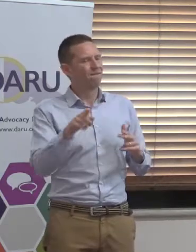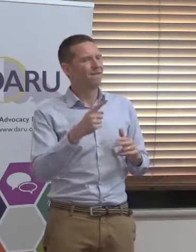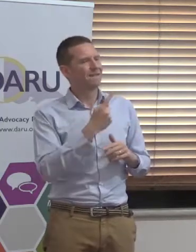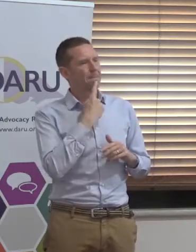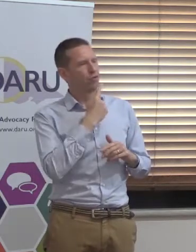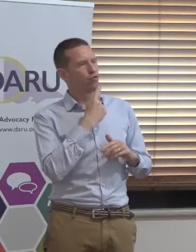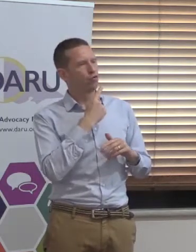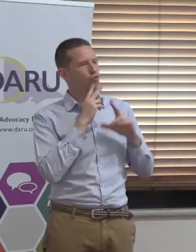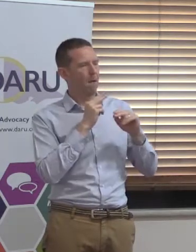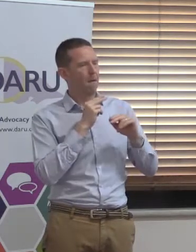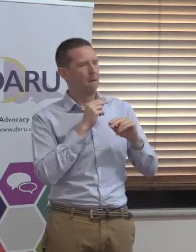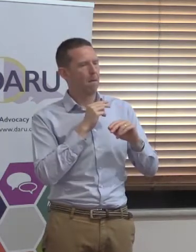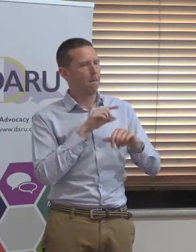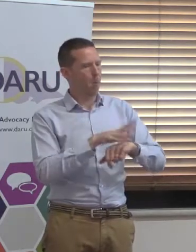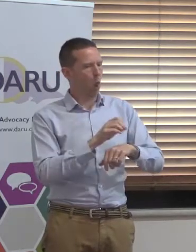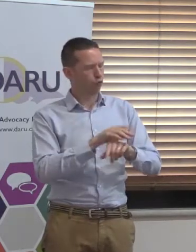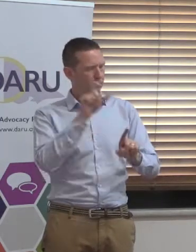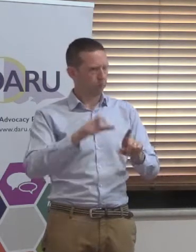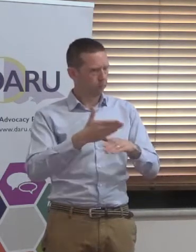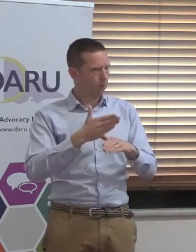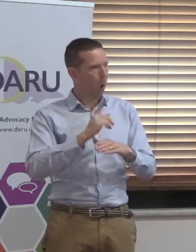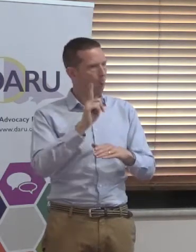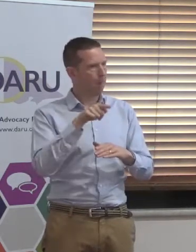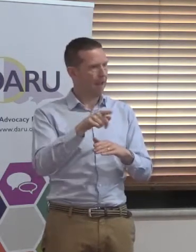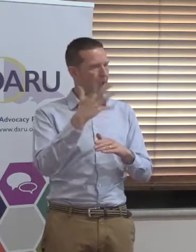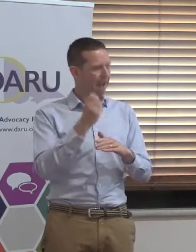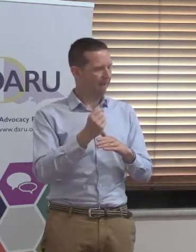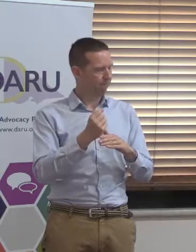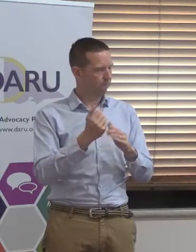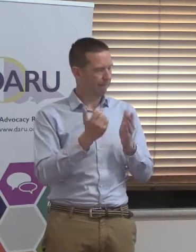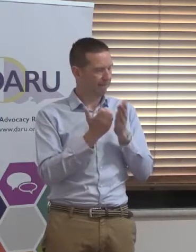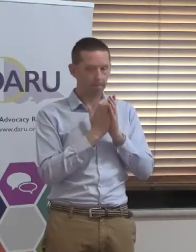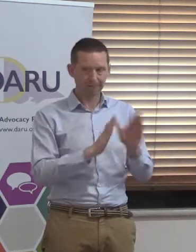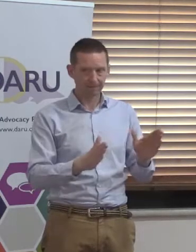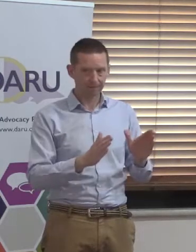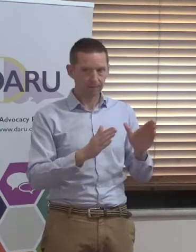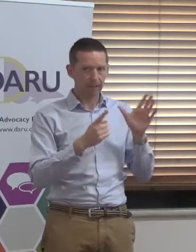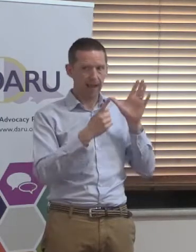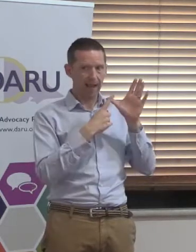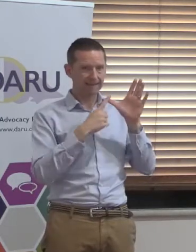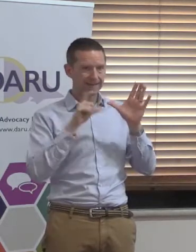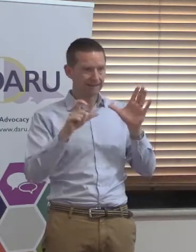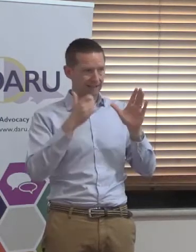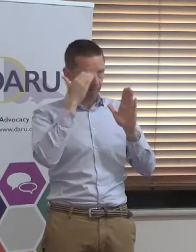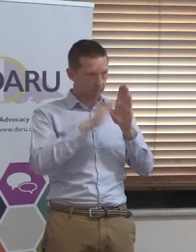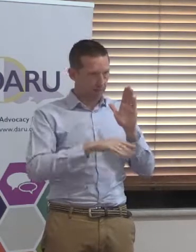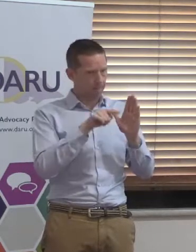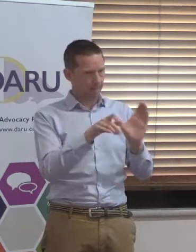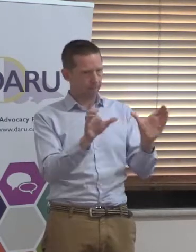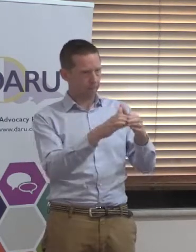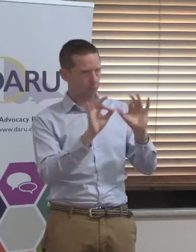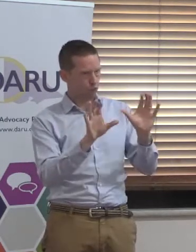understanding that speech pathologists with AAC expertise are a particular kind of subgroup of